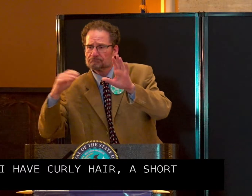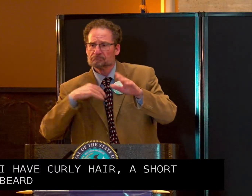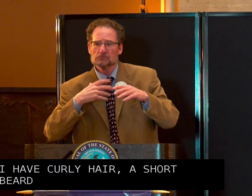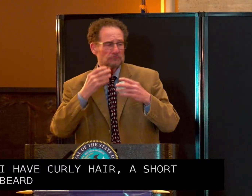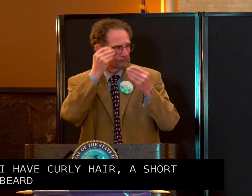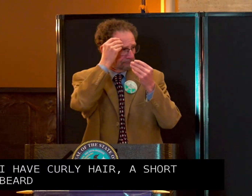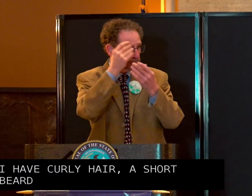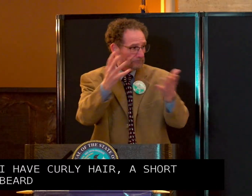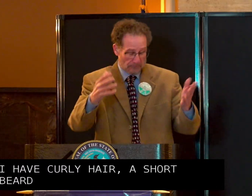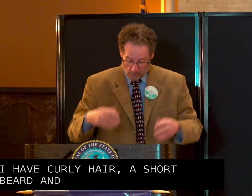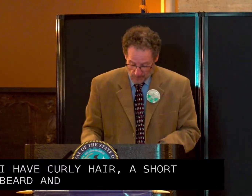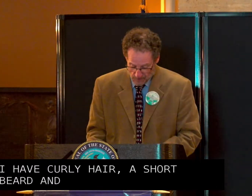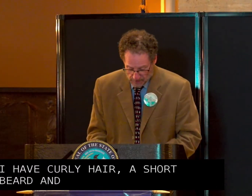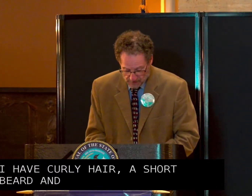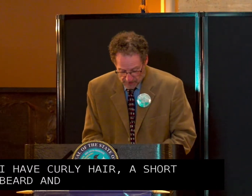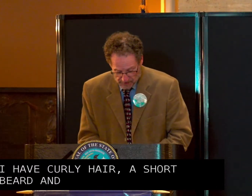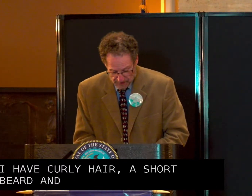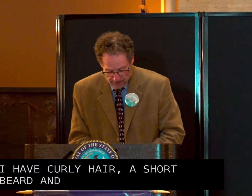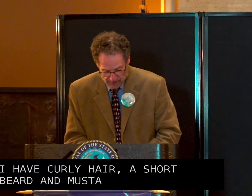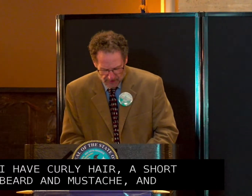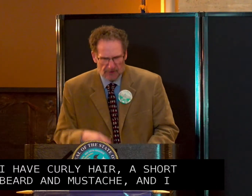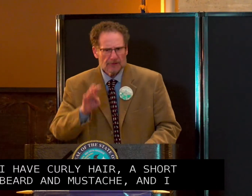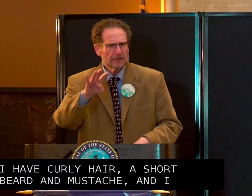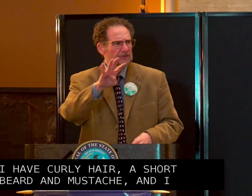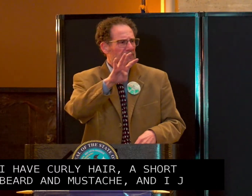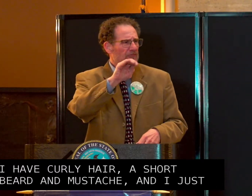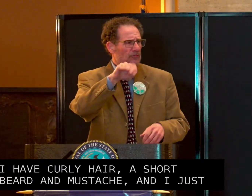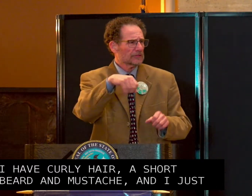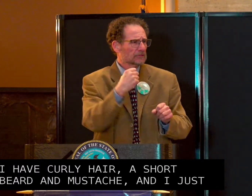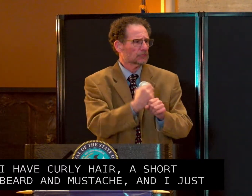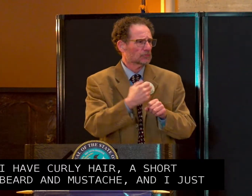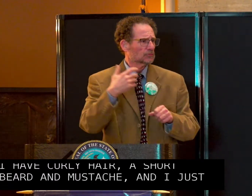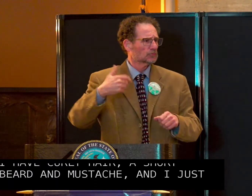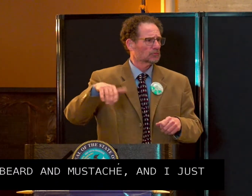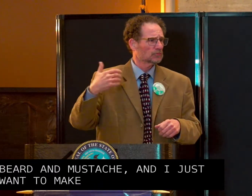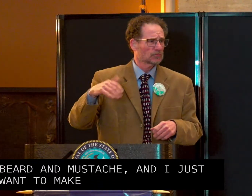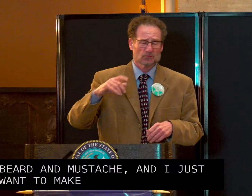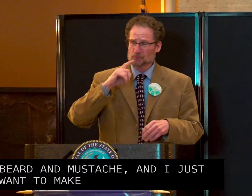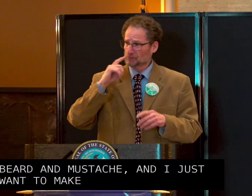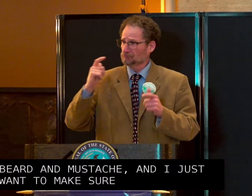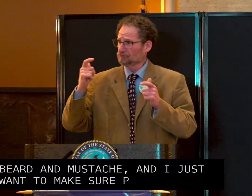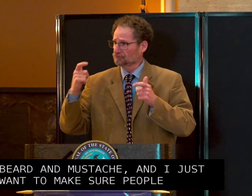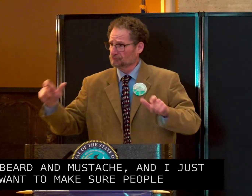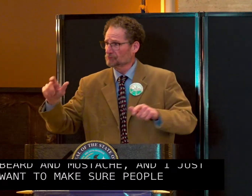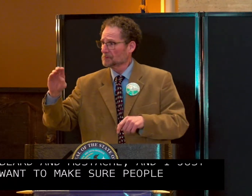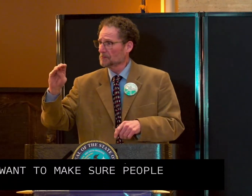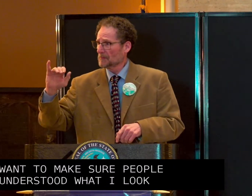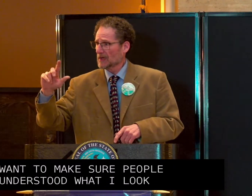And I just want to make sure people understood what I look like if you can't see me quite clearly.